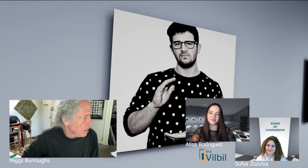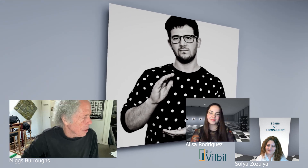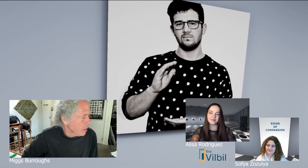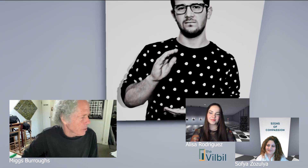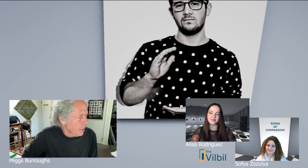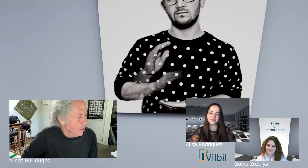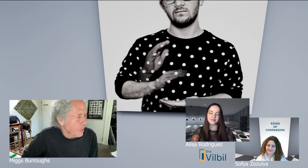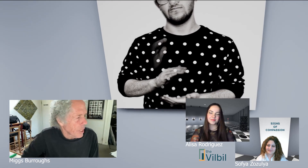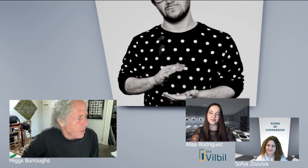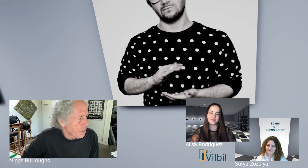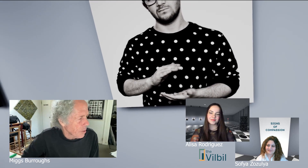I'd say near-death